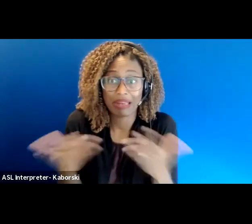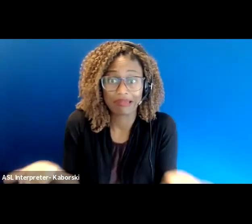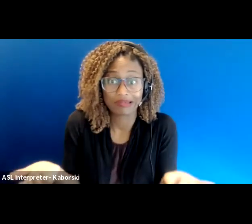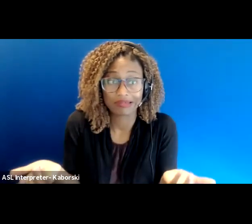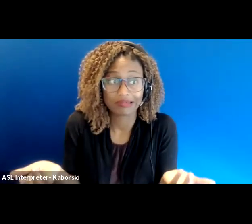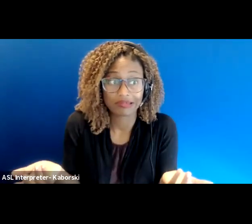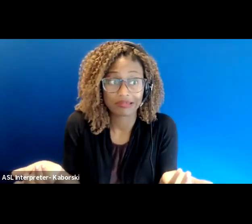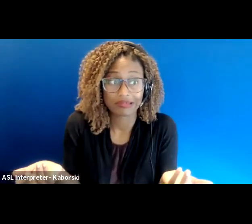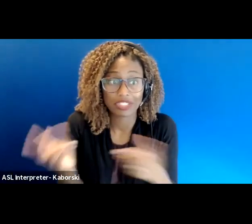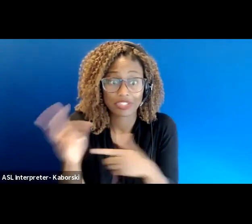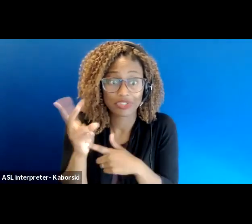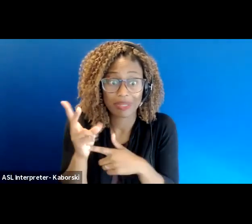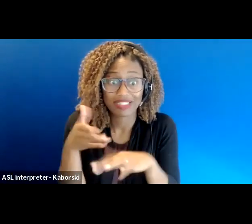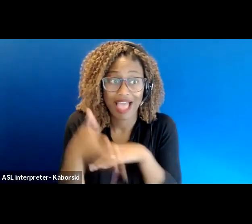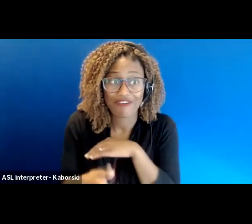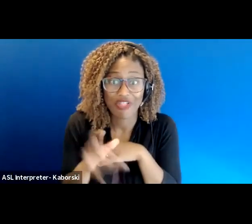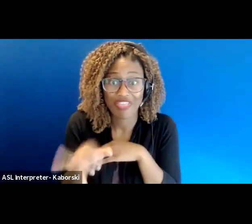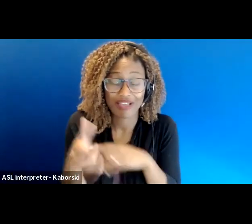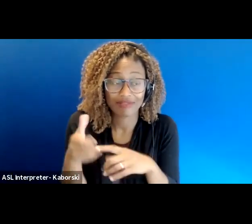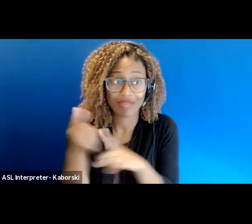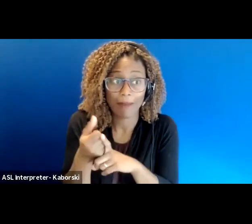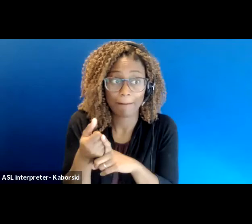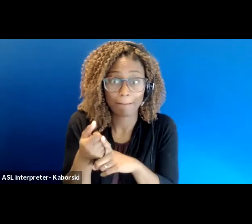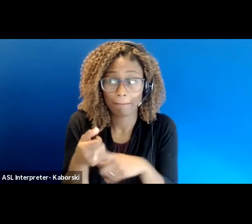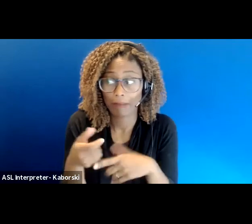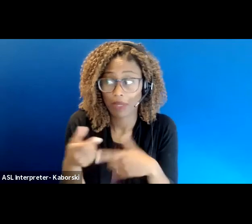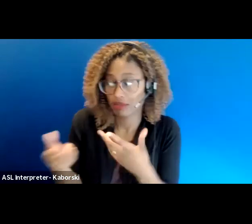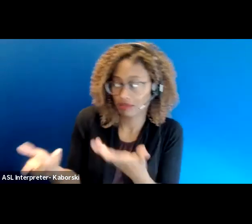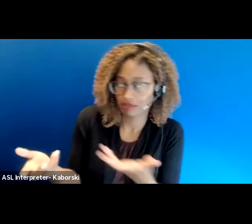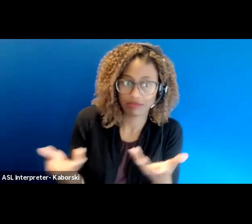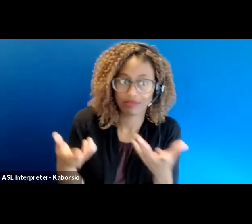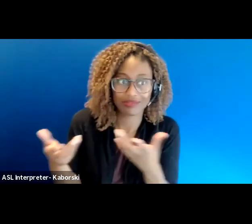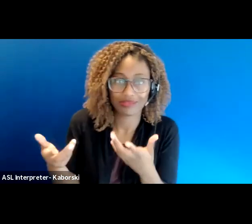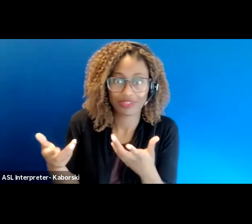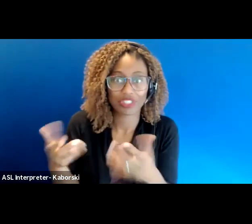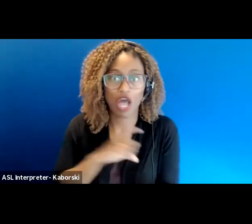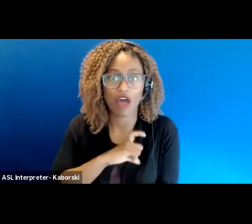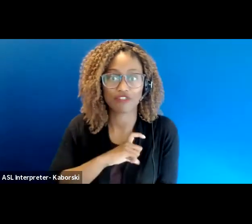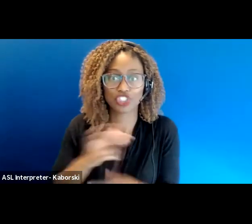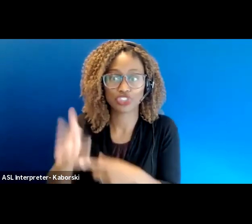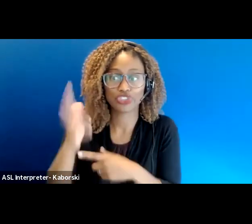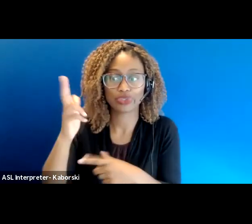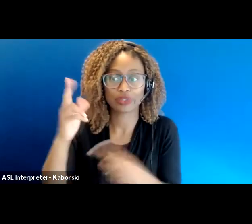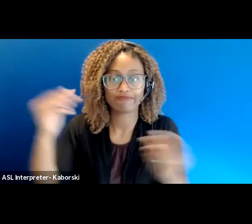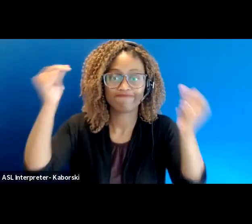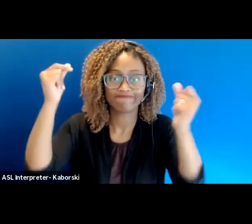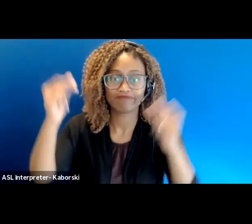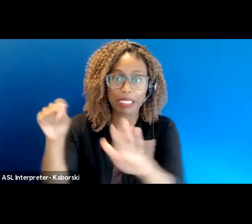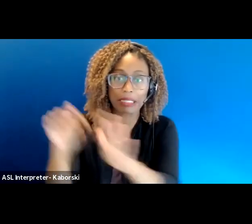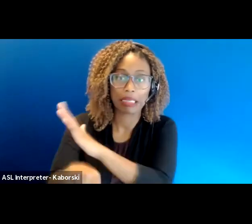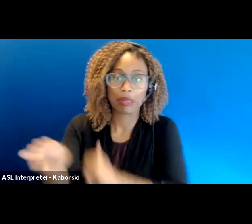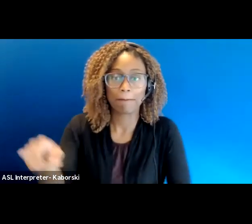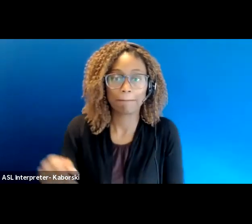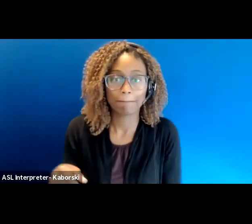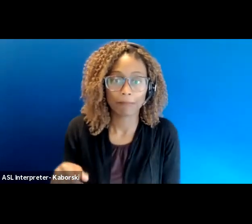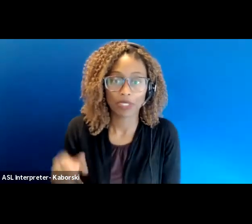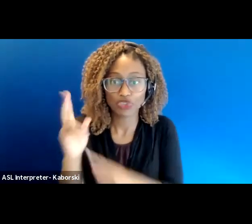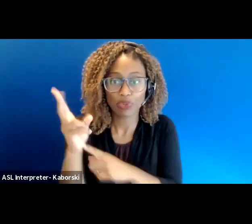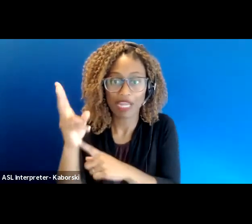less than 2 minutes after an officer showed up, he was shot and killed.